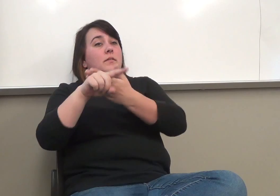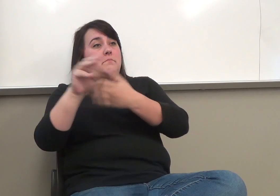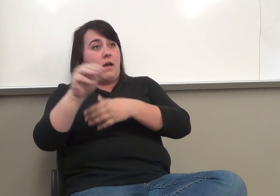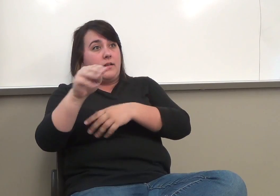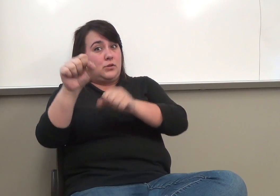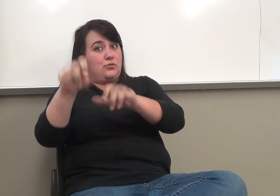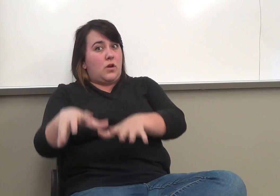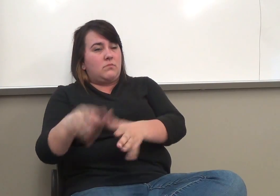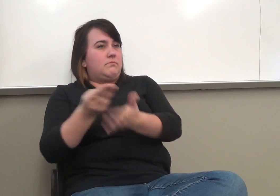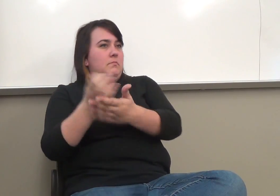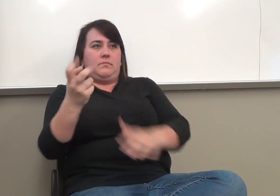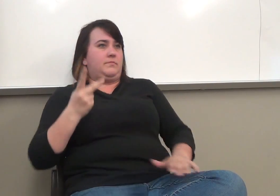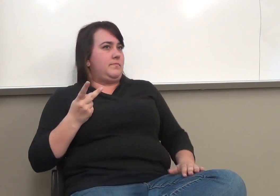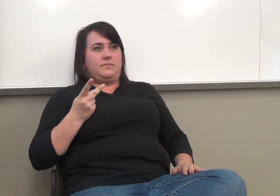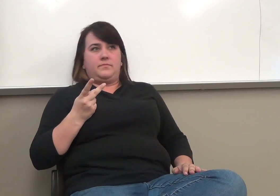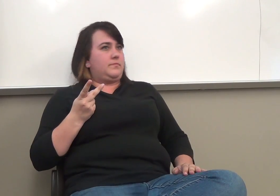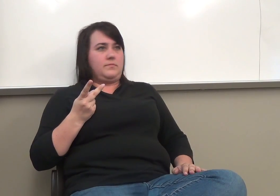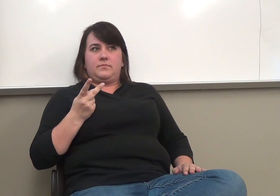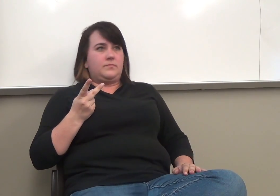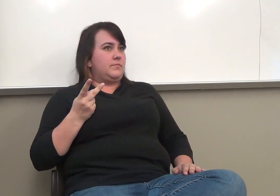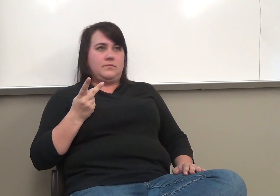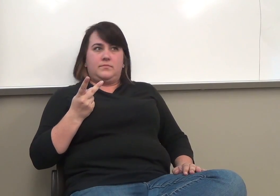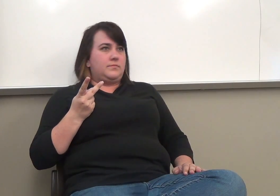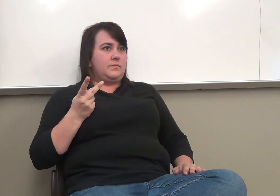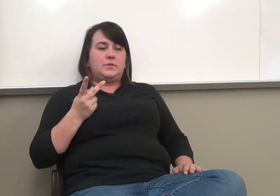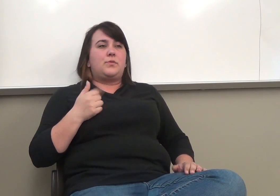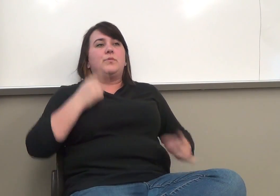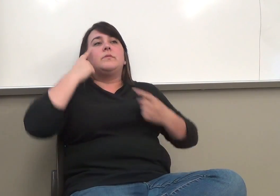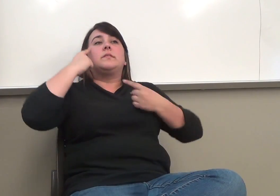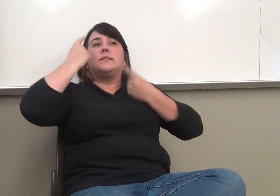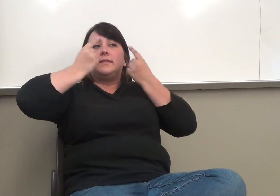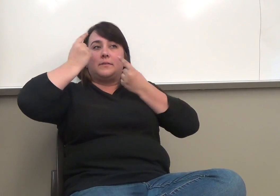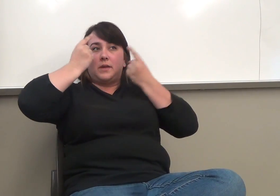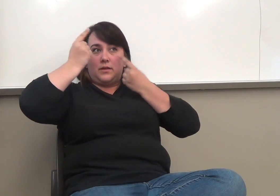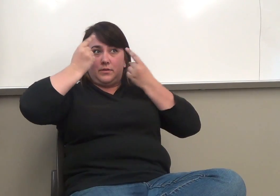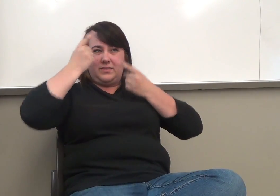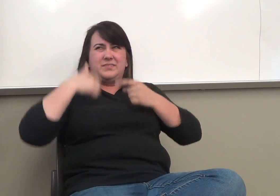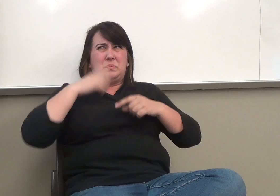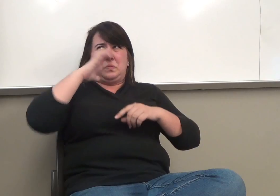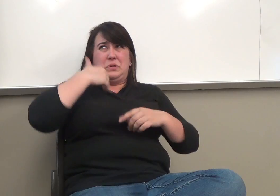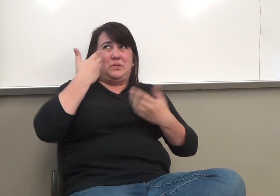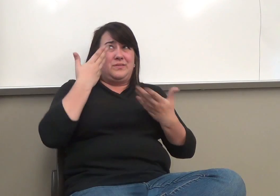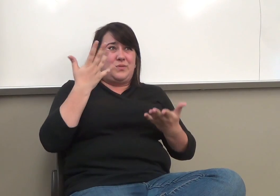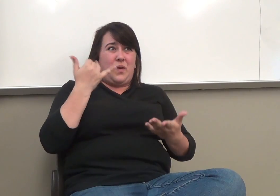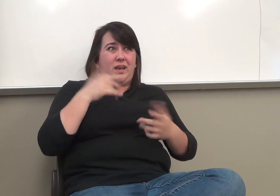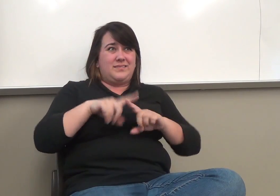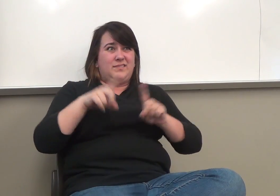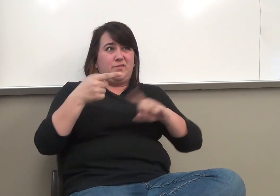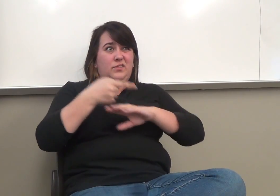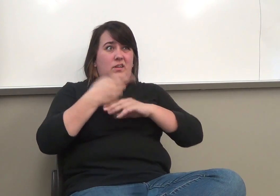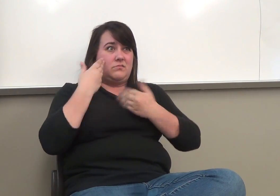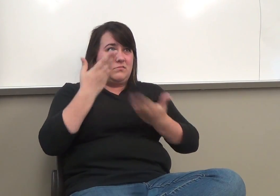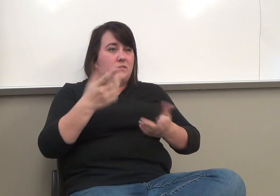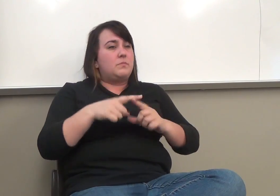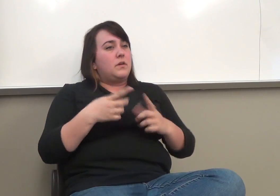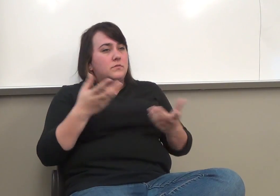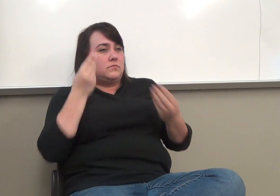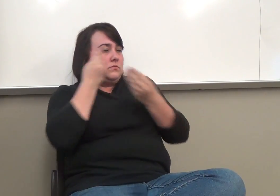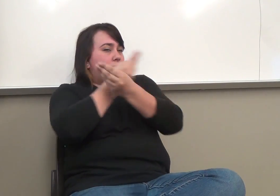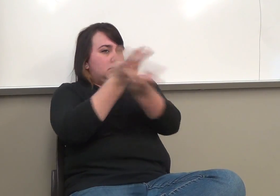the end of, midnight on Saturday. That's weird. I don't know why that's two different things. Okay? Okay,